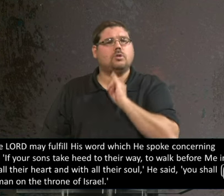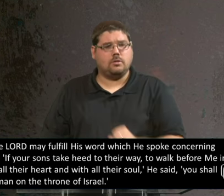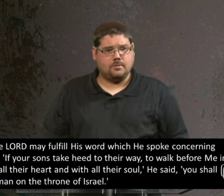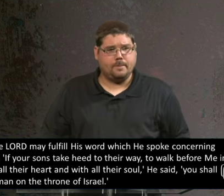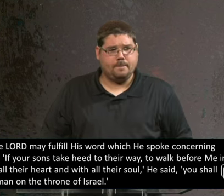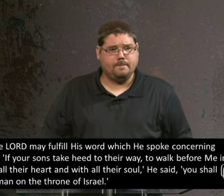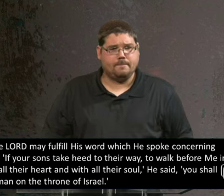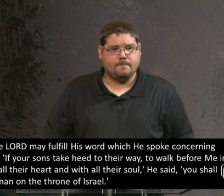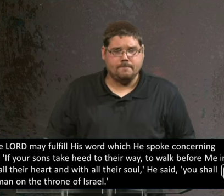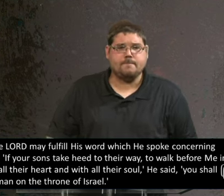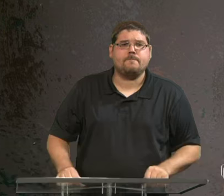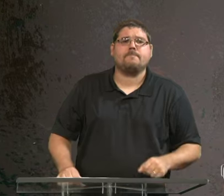Israel.